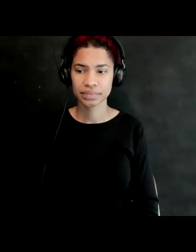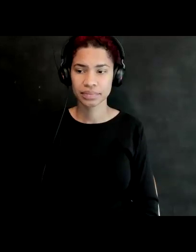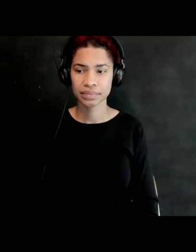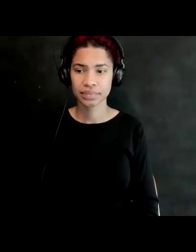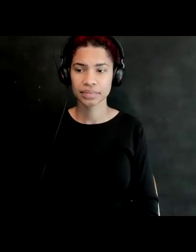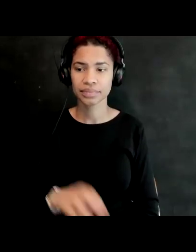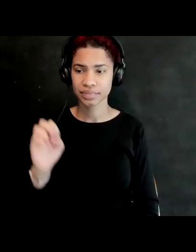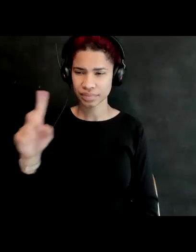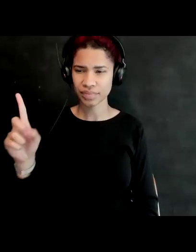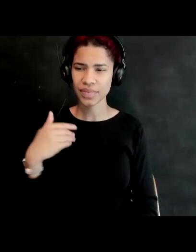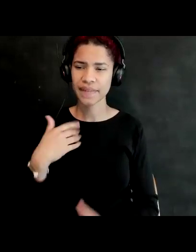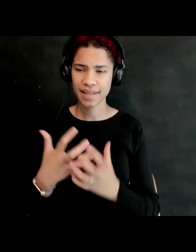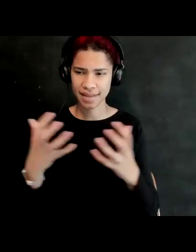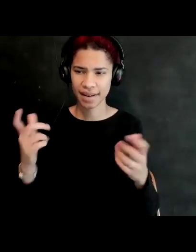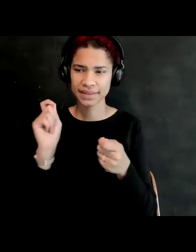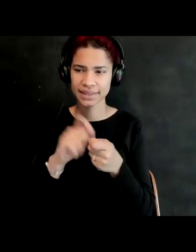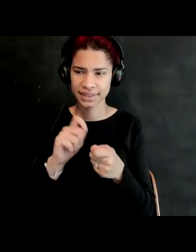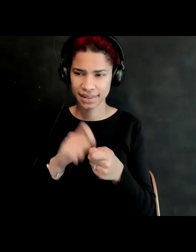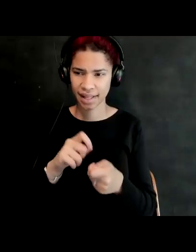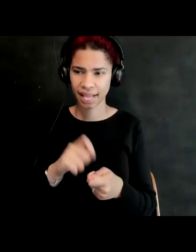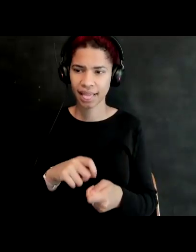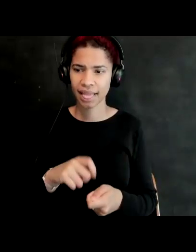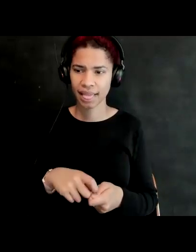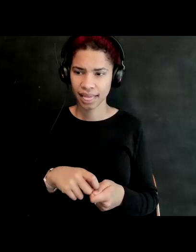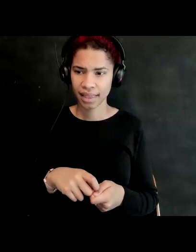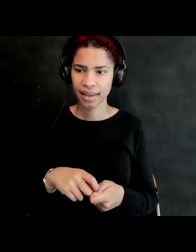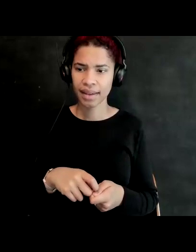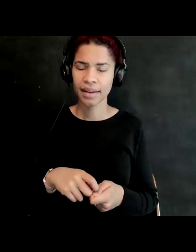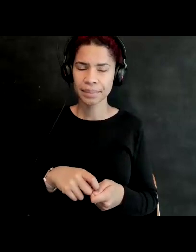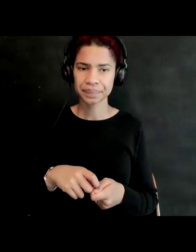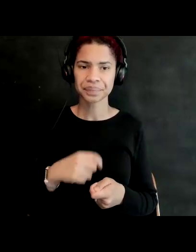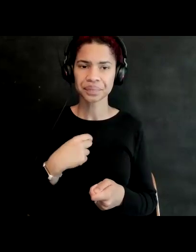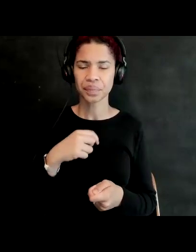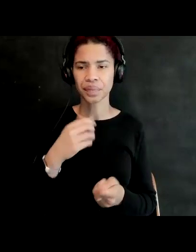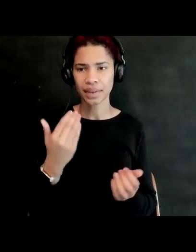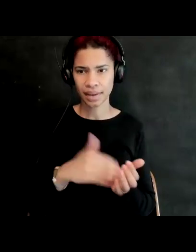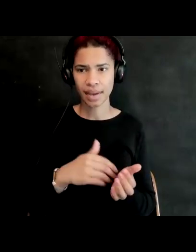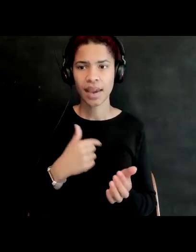See, Ed's got a lot of detail. So, I mean, again, I would love to hear these. I